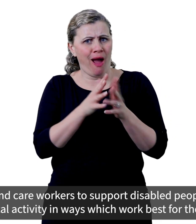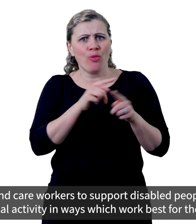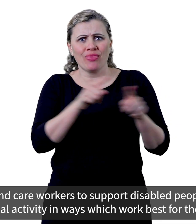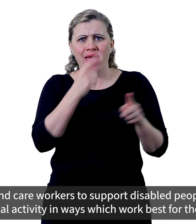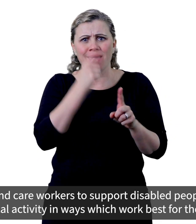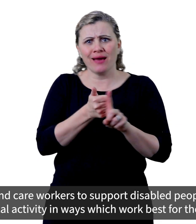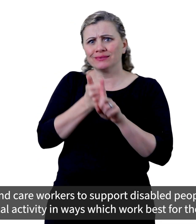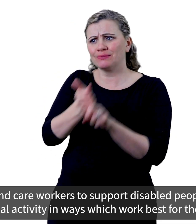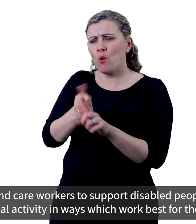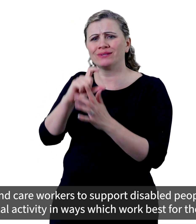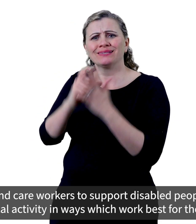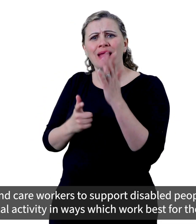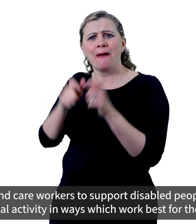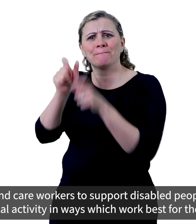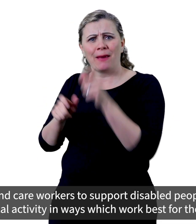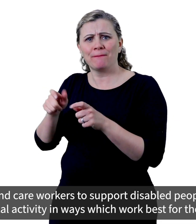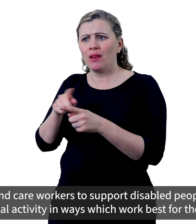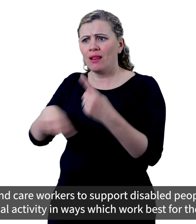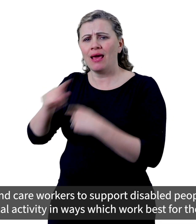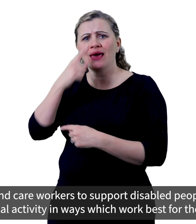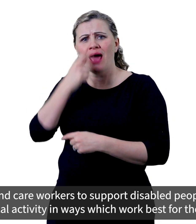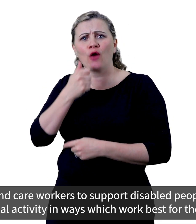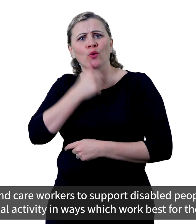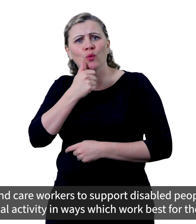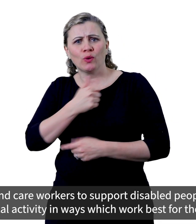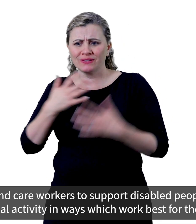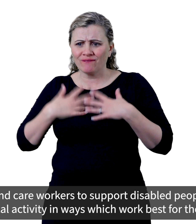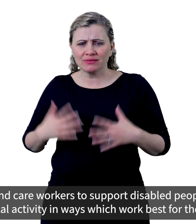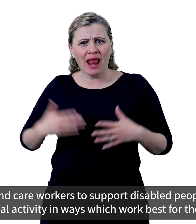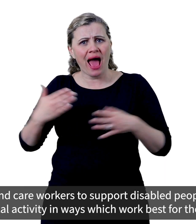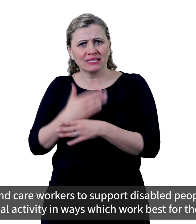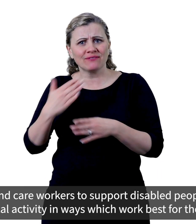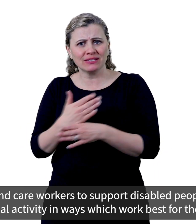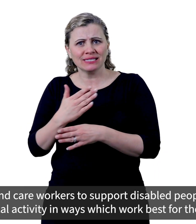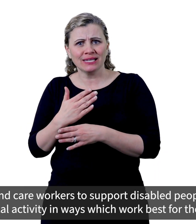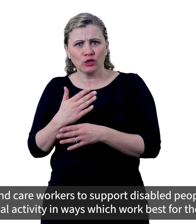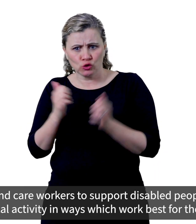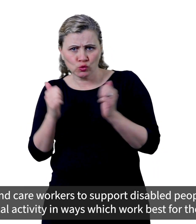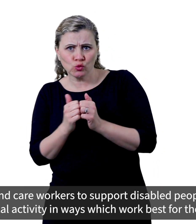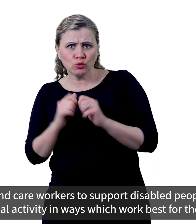to support disabled people to use physical activities in ways which work best for them.